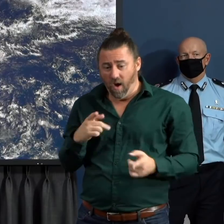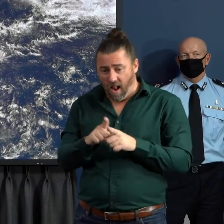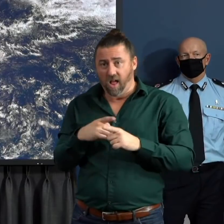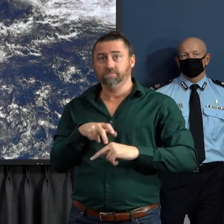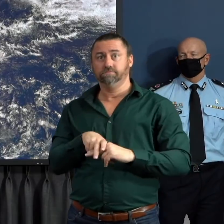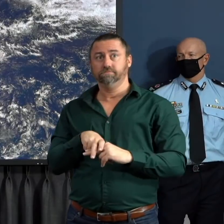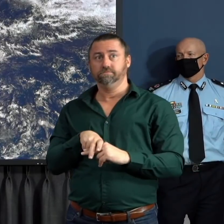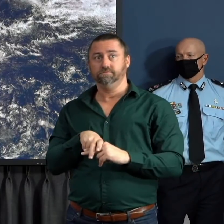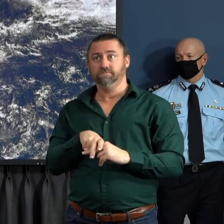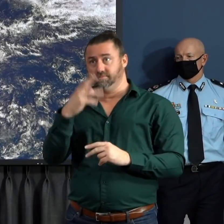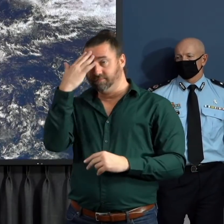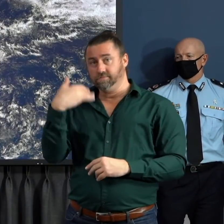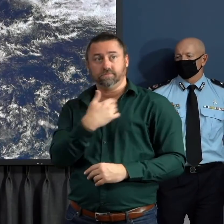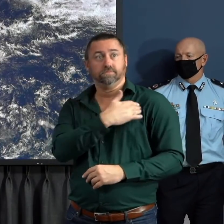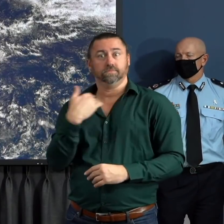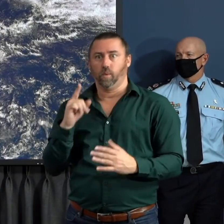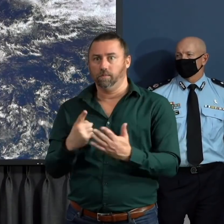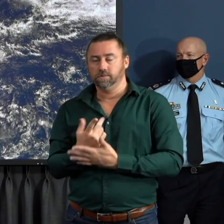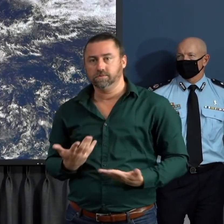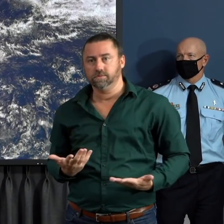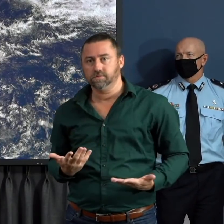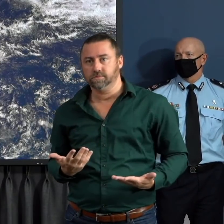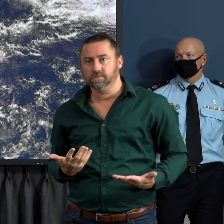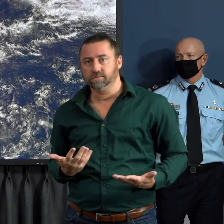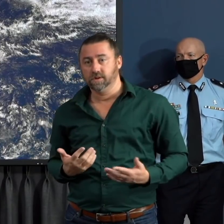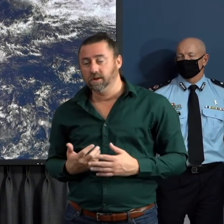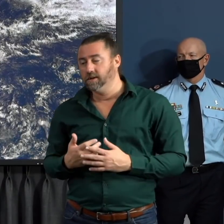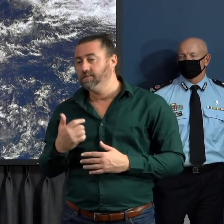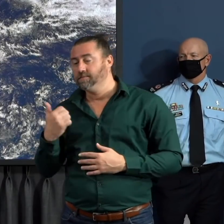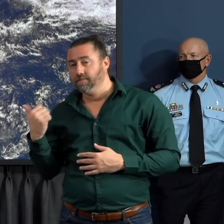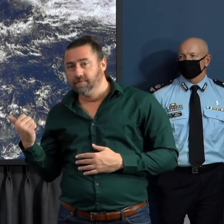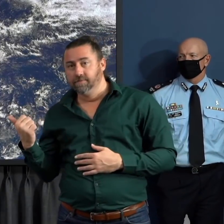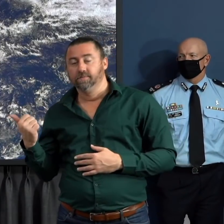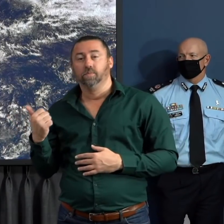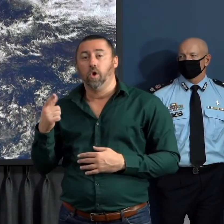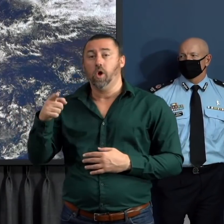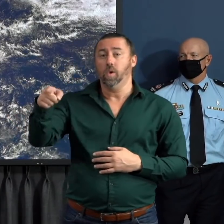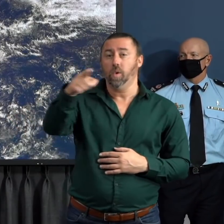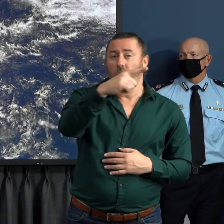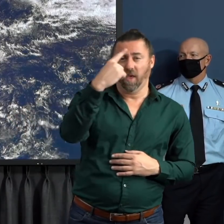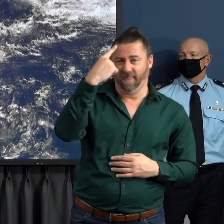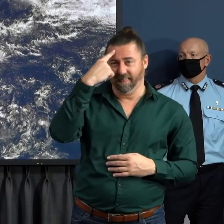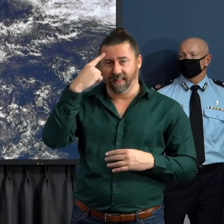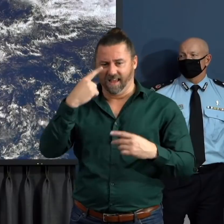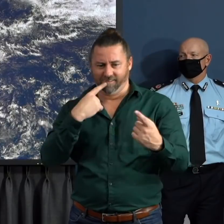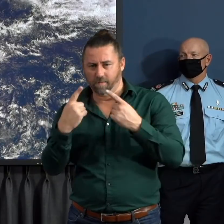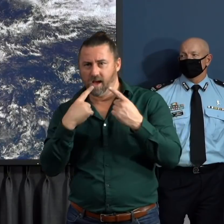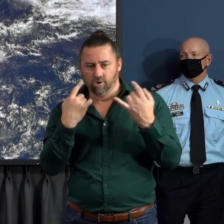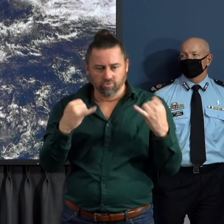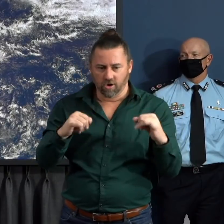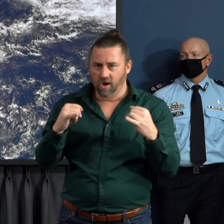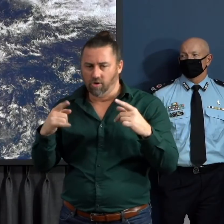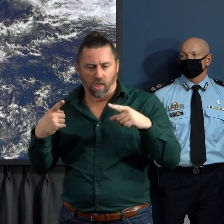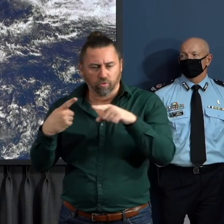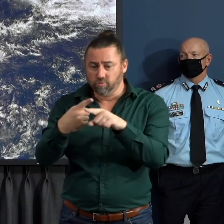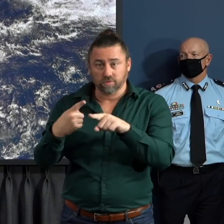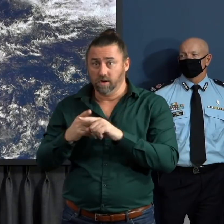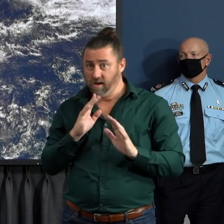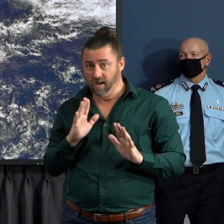ducks. Well, what I can say is what some people are seeing as conflicting information is simply a rapidly changing